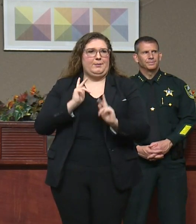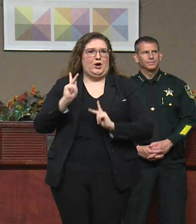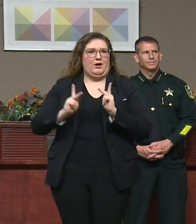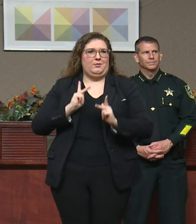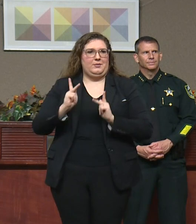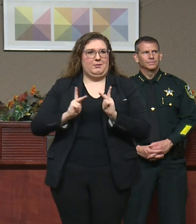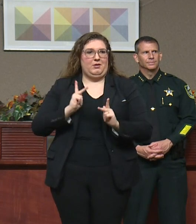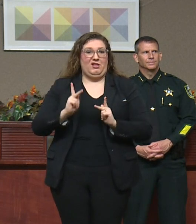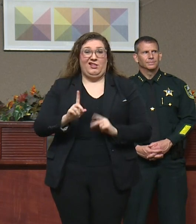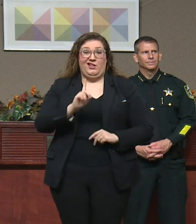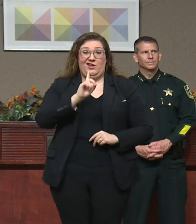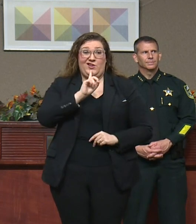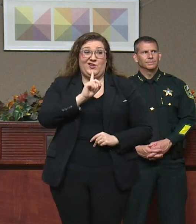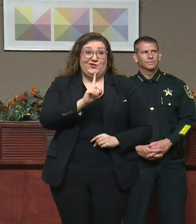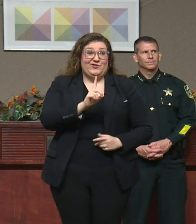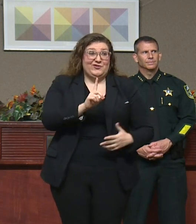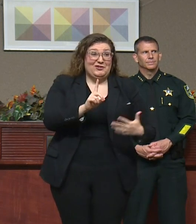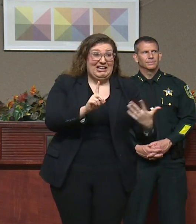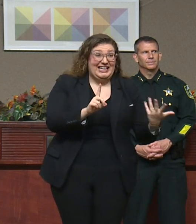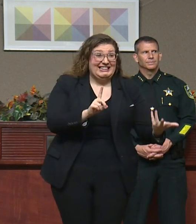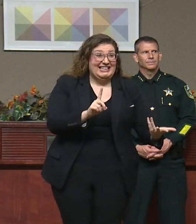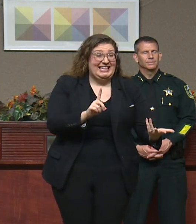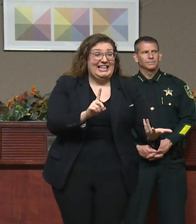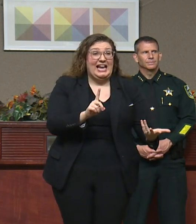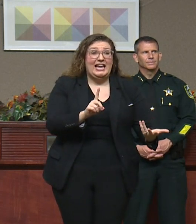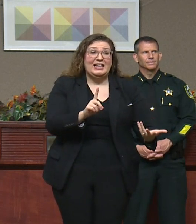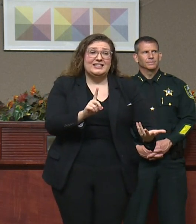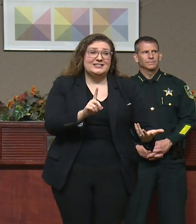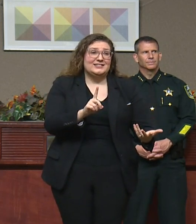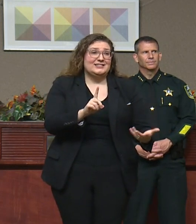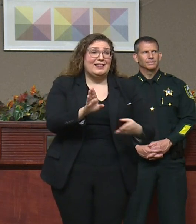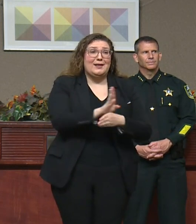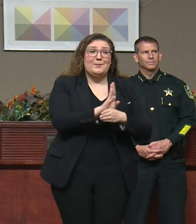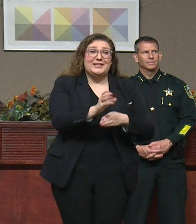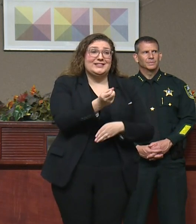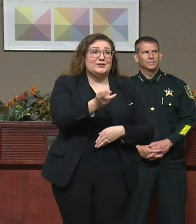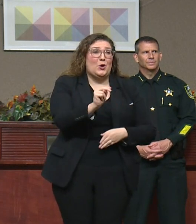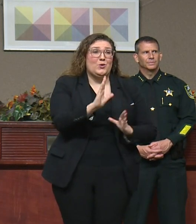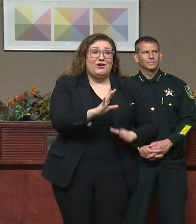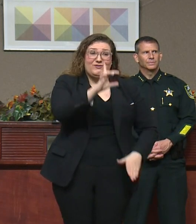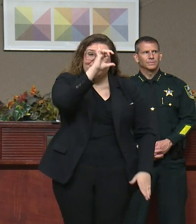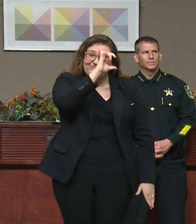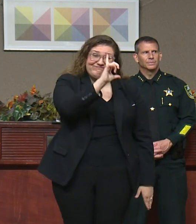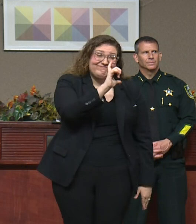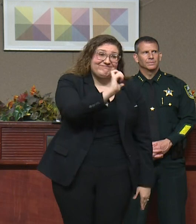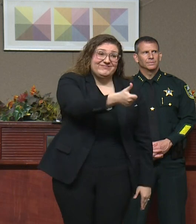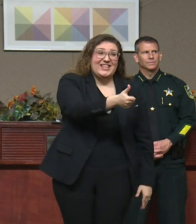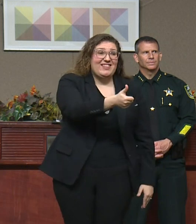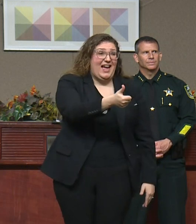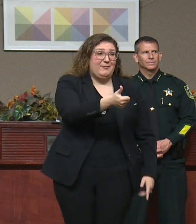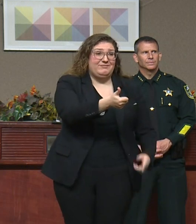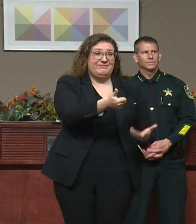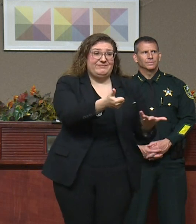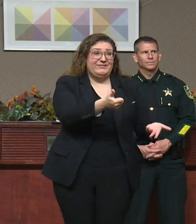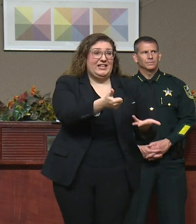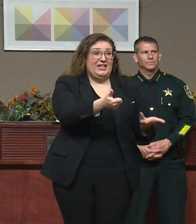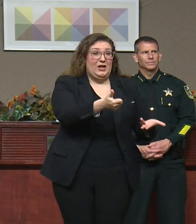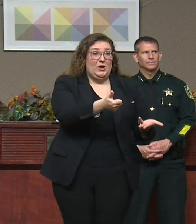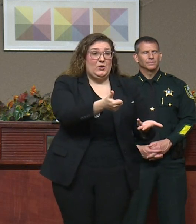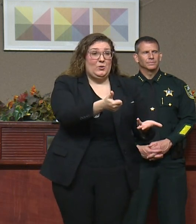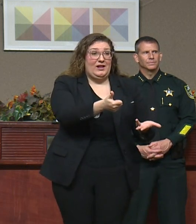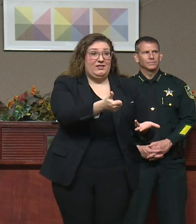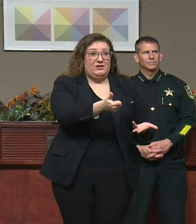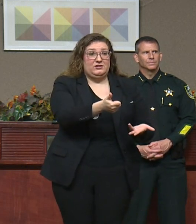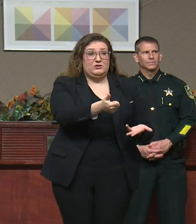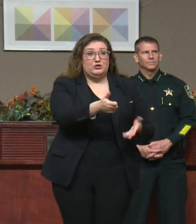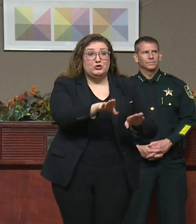it's really up to the individual business owner to make the types of decisions about whether to re-engage,